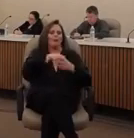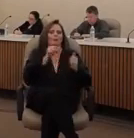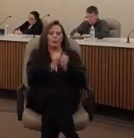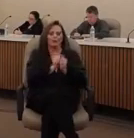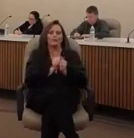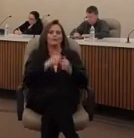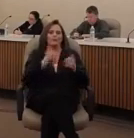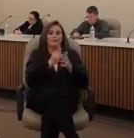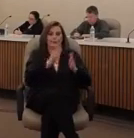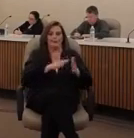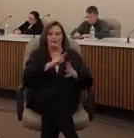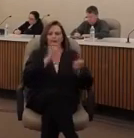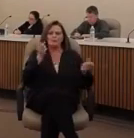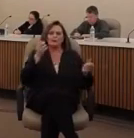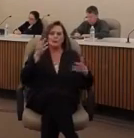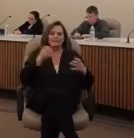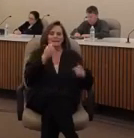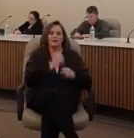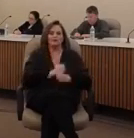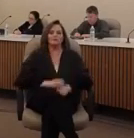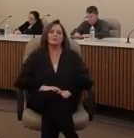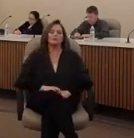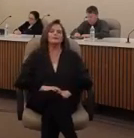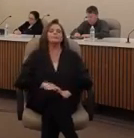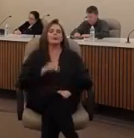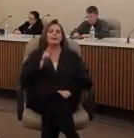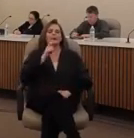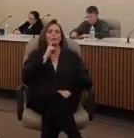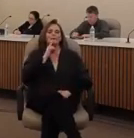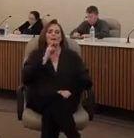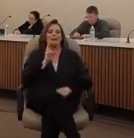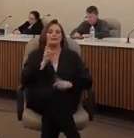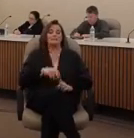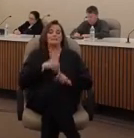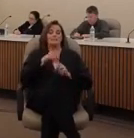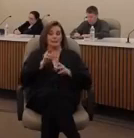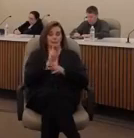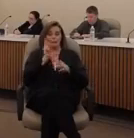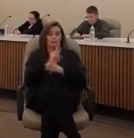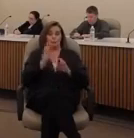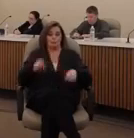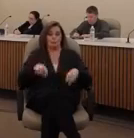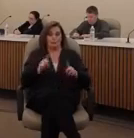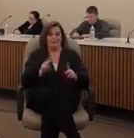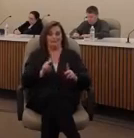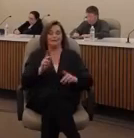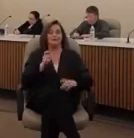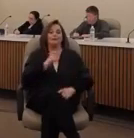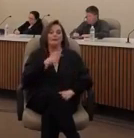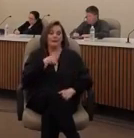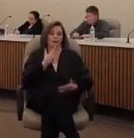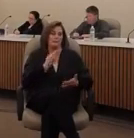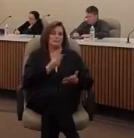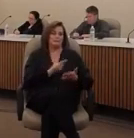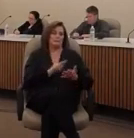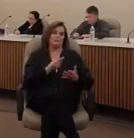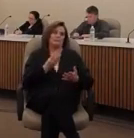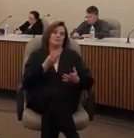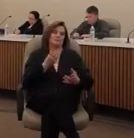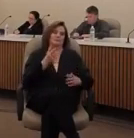operates pursuant to a special use permit that was granted for the gas station and the auto repair use back in